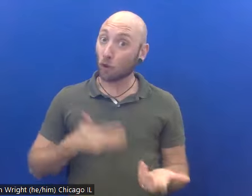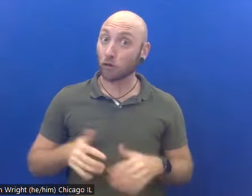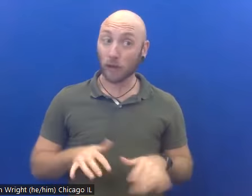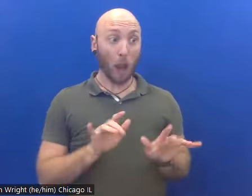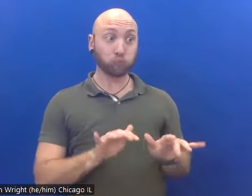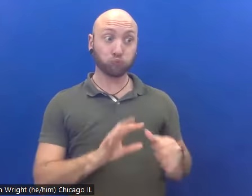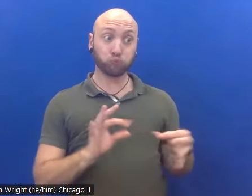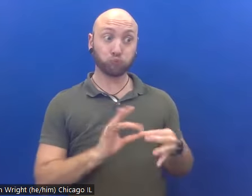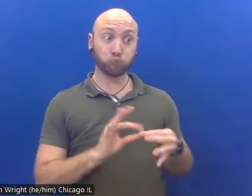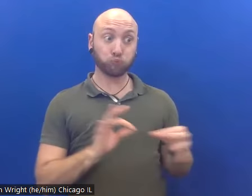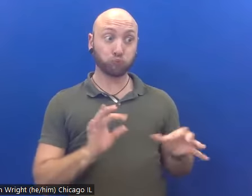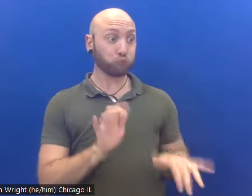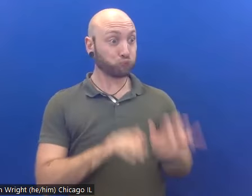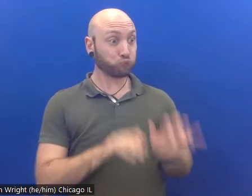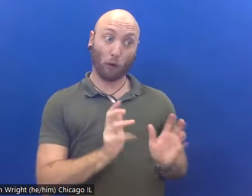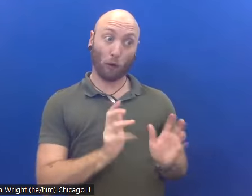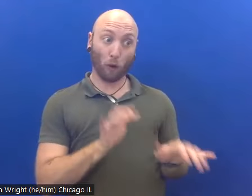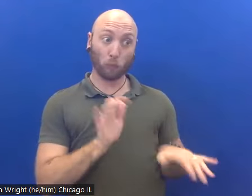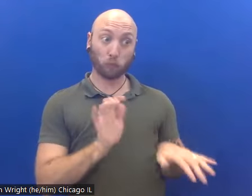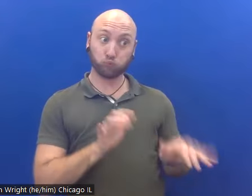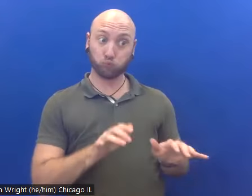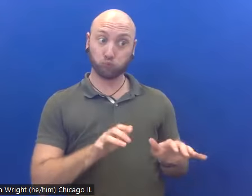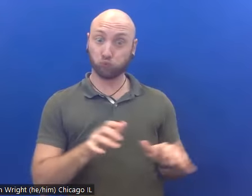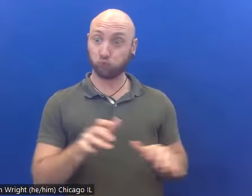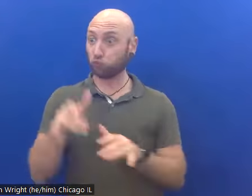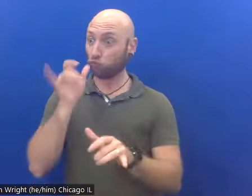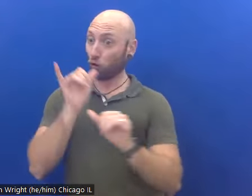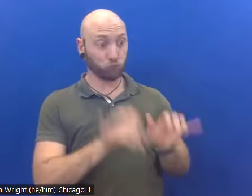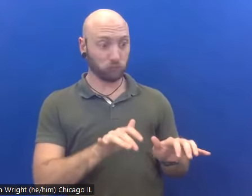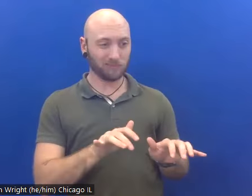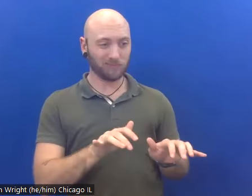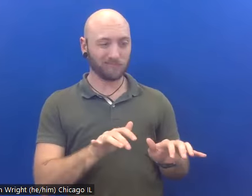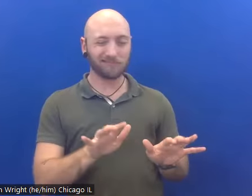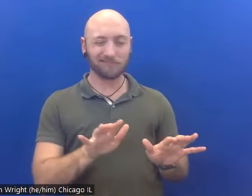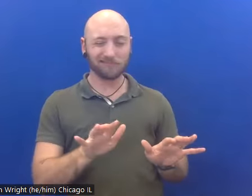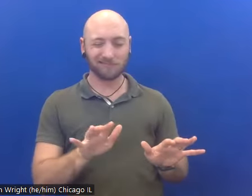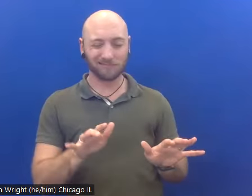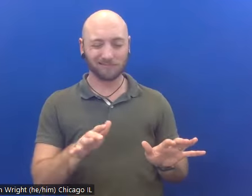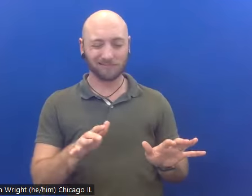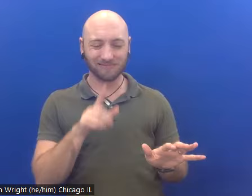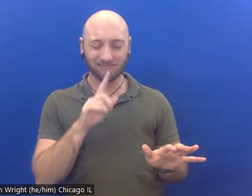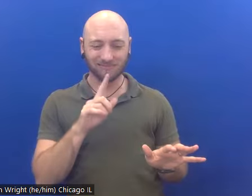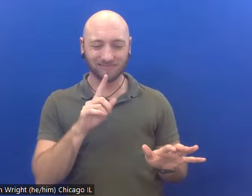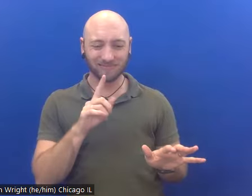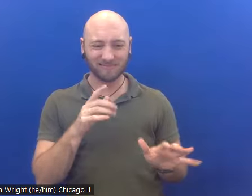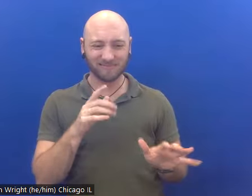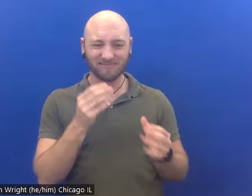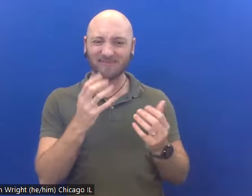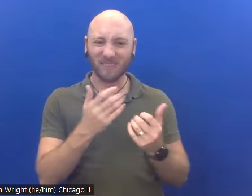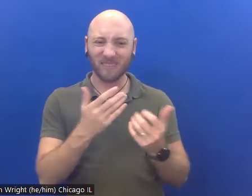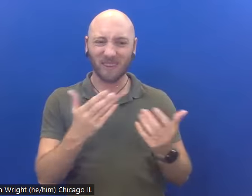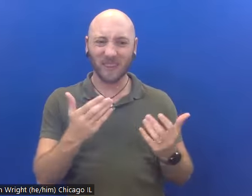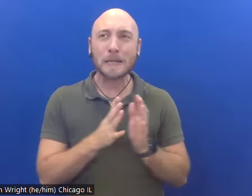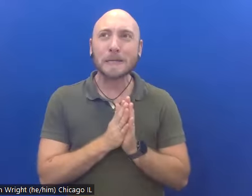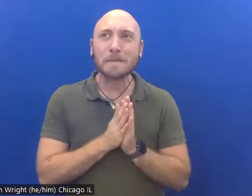just feeling empty, just not caring about anything. I remember not being suicidal, but